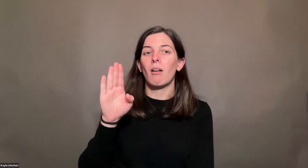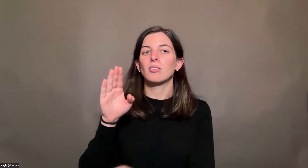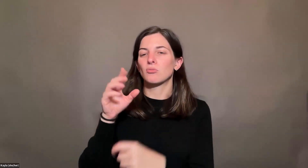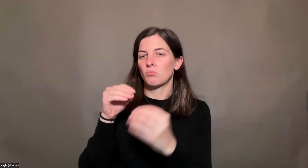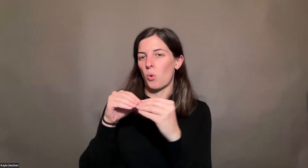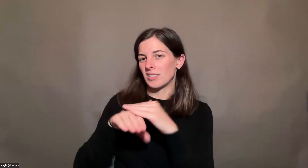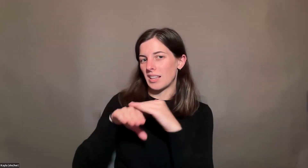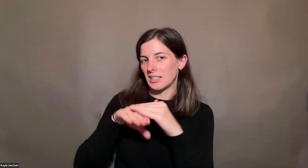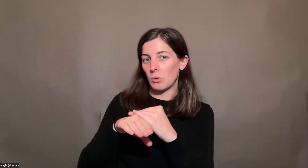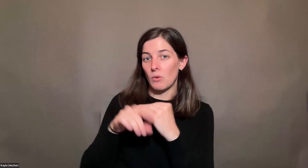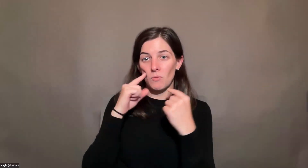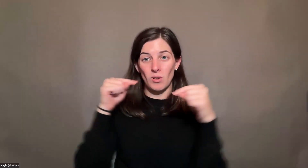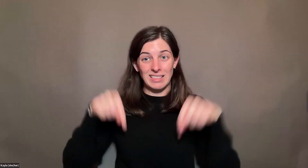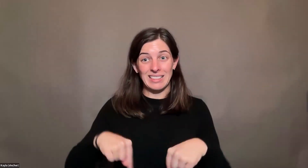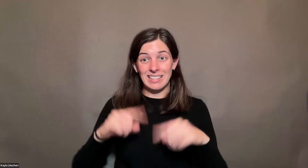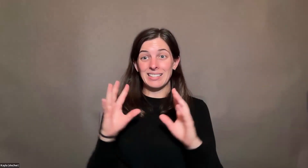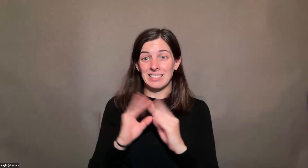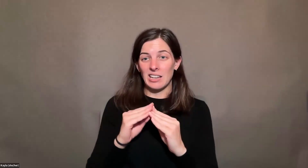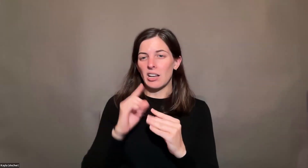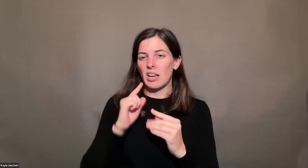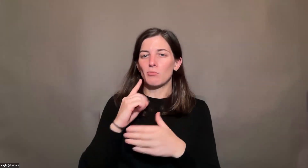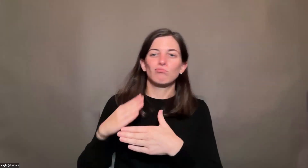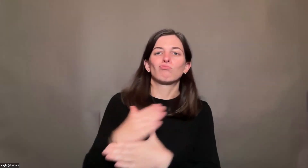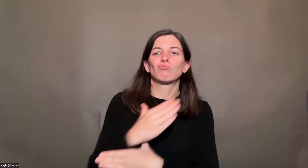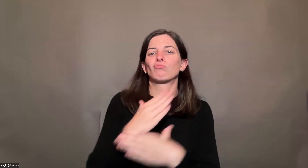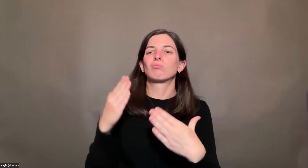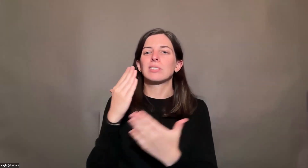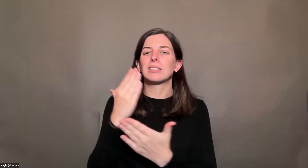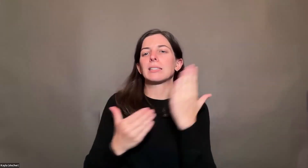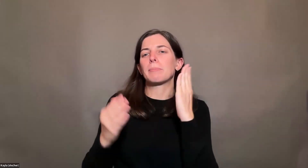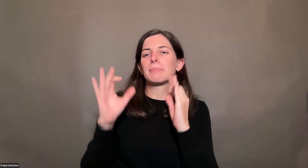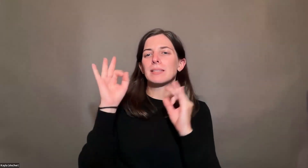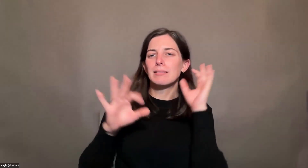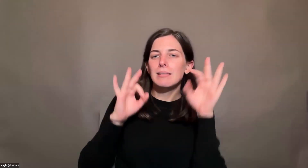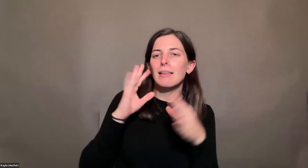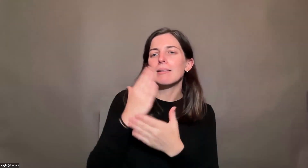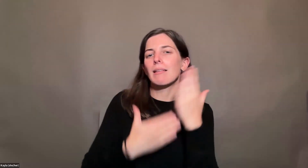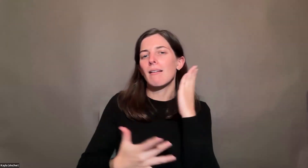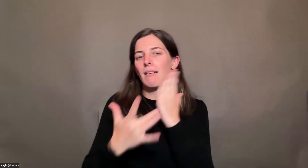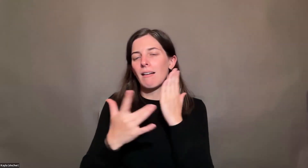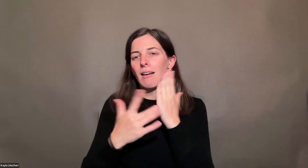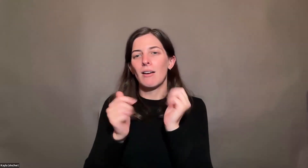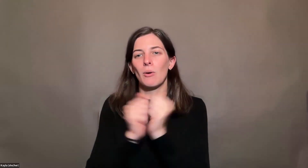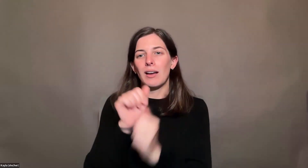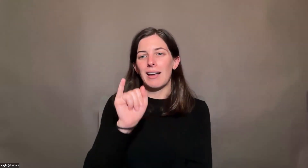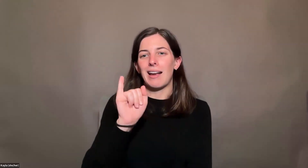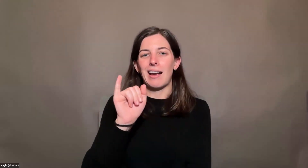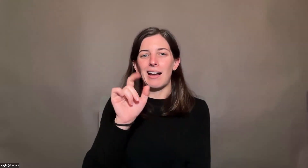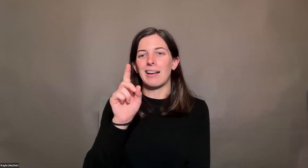in this session, I will share some practical tips and techniques with DevTools and AI. So let's get